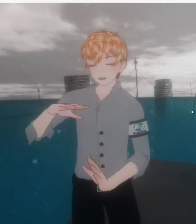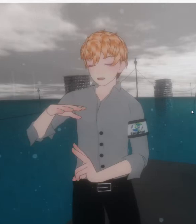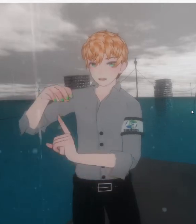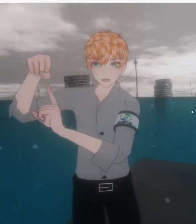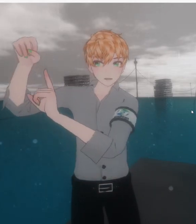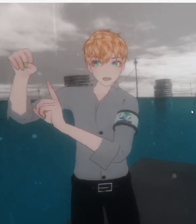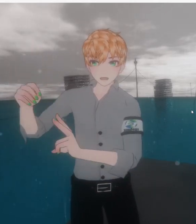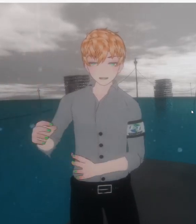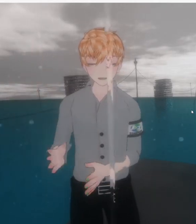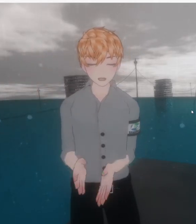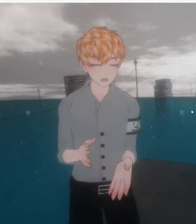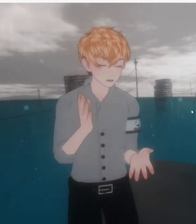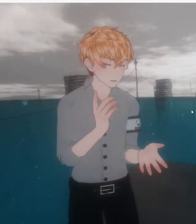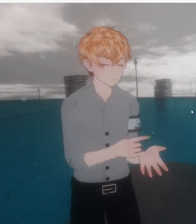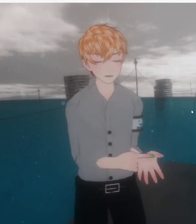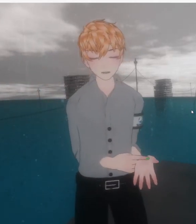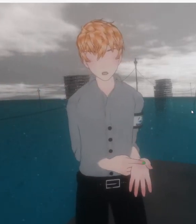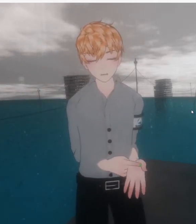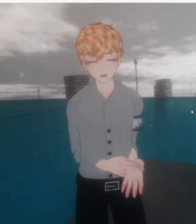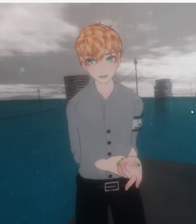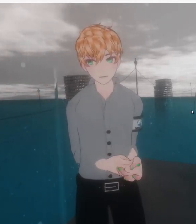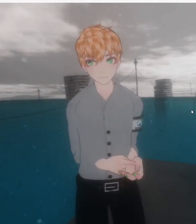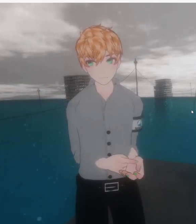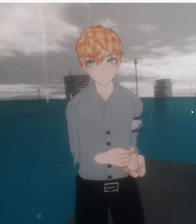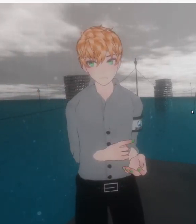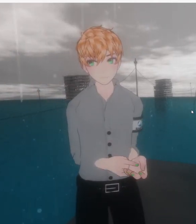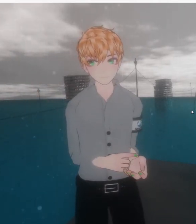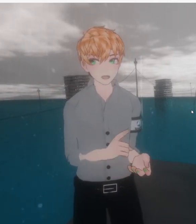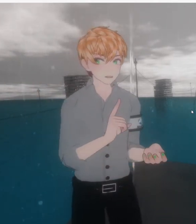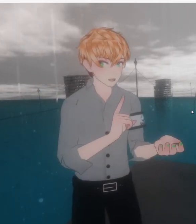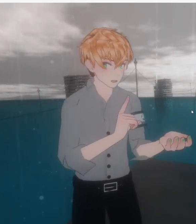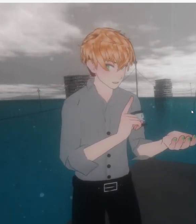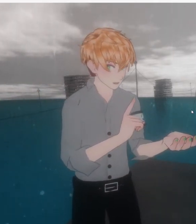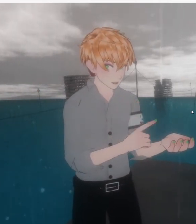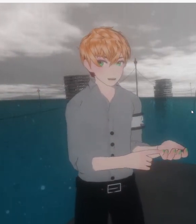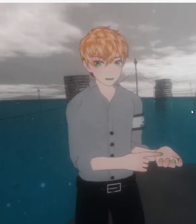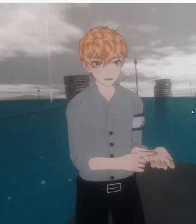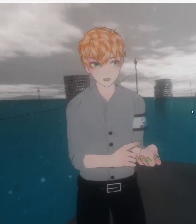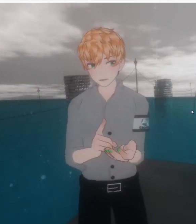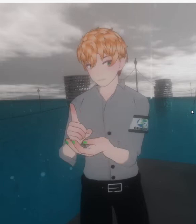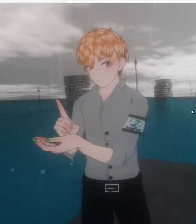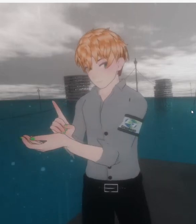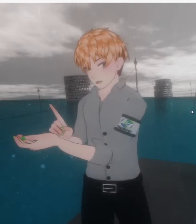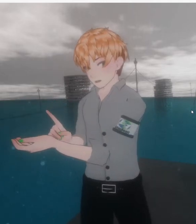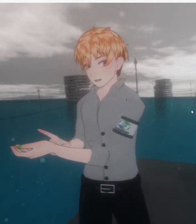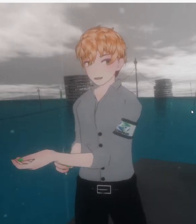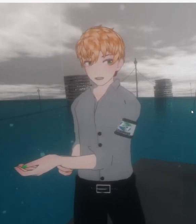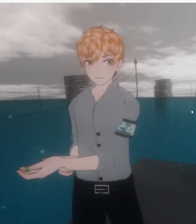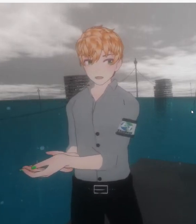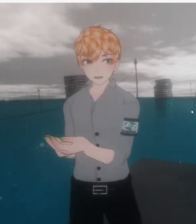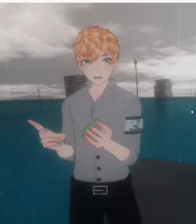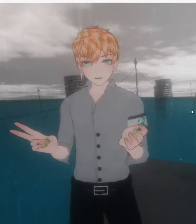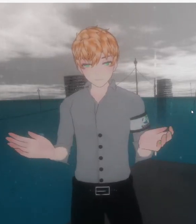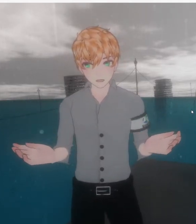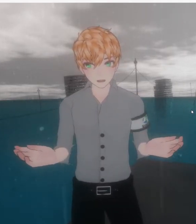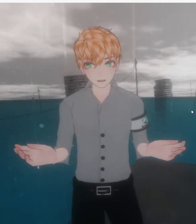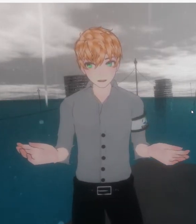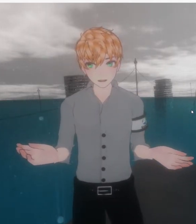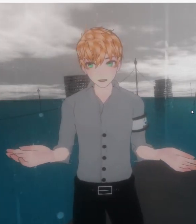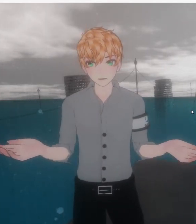like highest regard? True emotion. Absolutely understanding truth, understanding emotion, understanding where